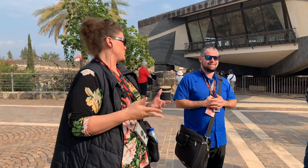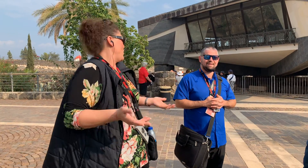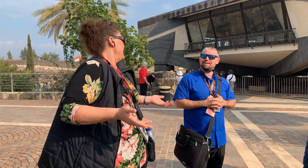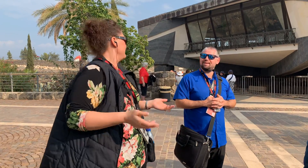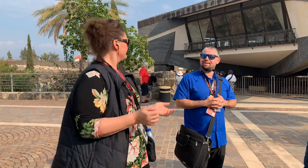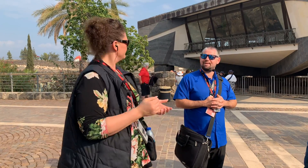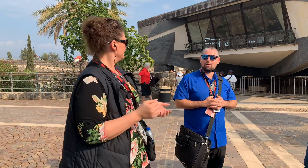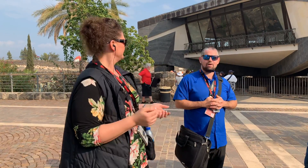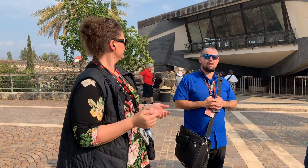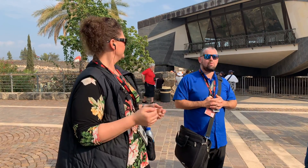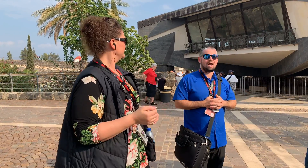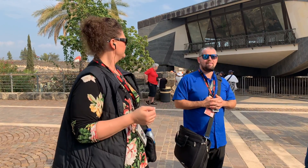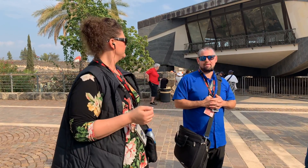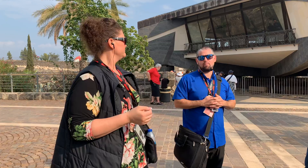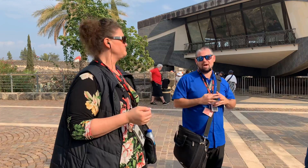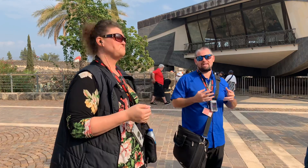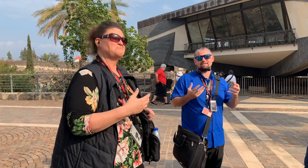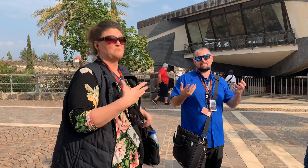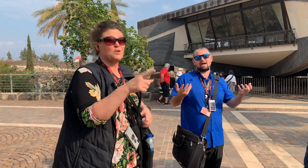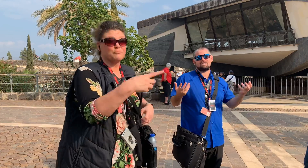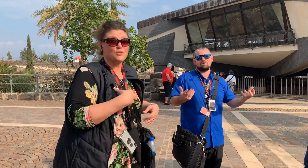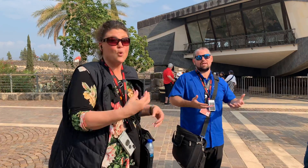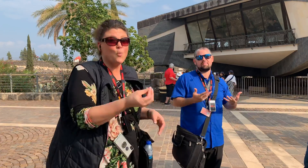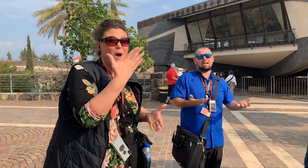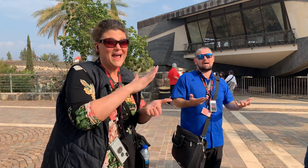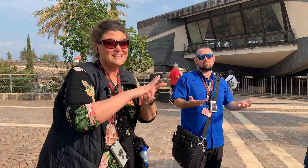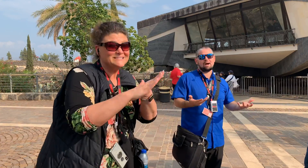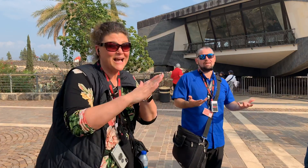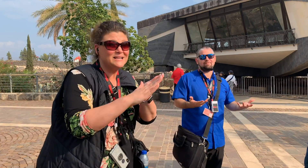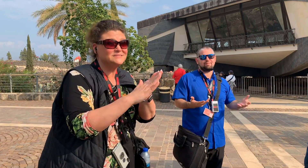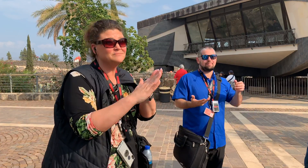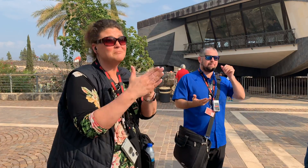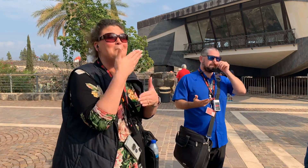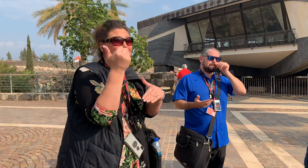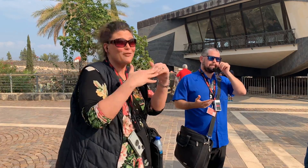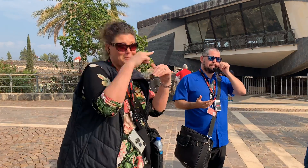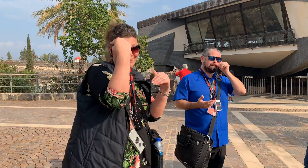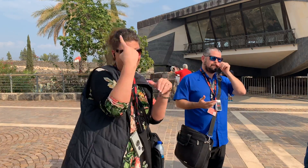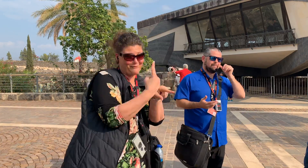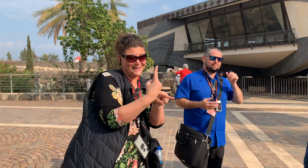Just because it's white. Okay, white is nicer than black, right?